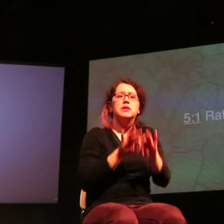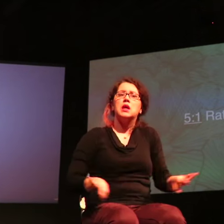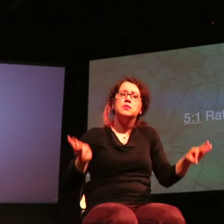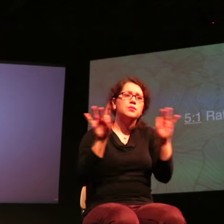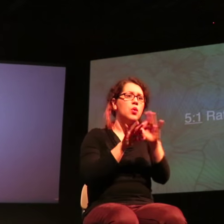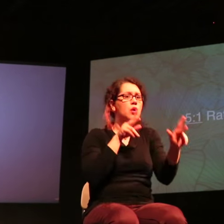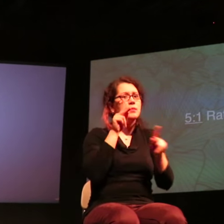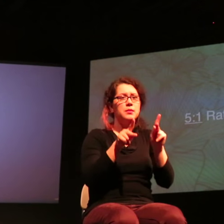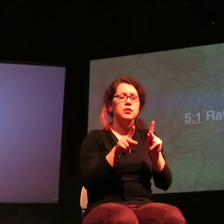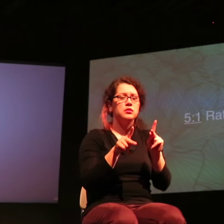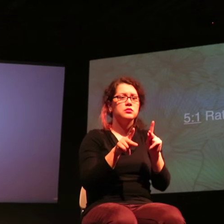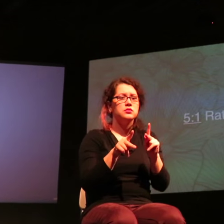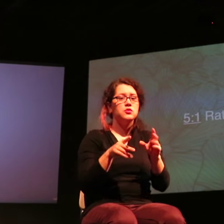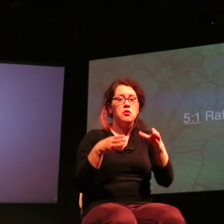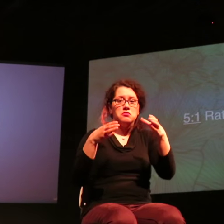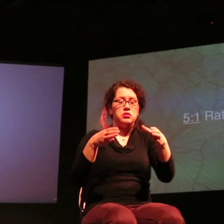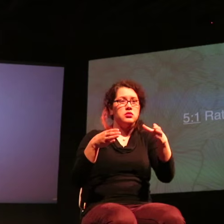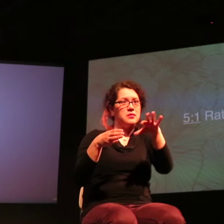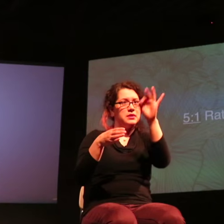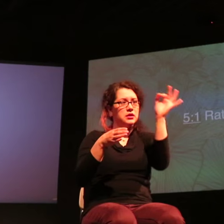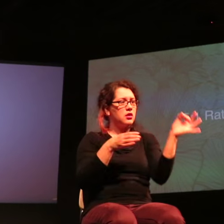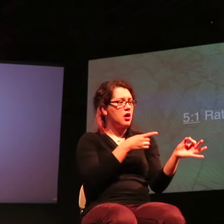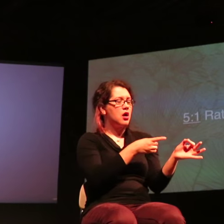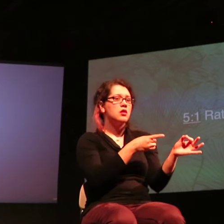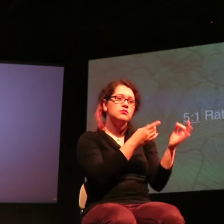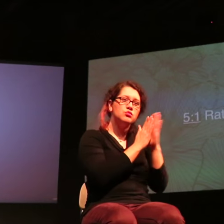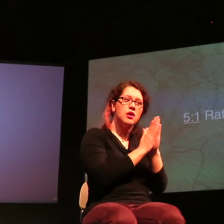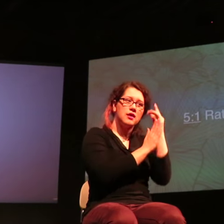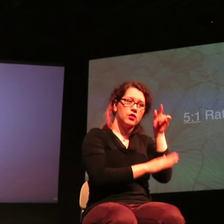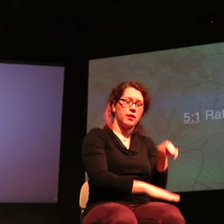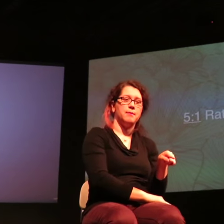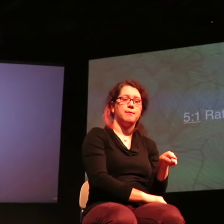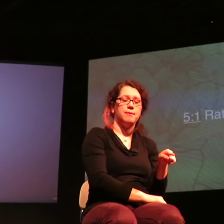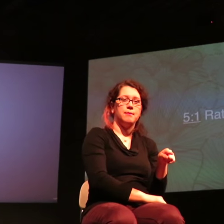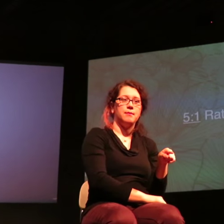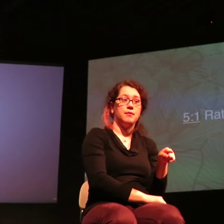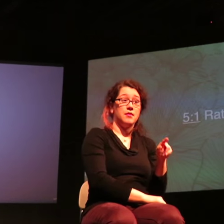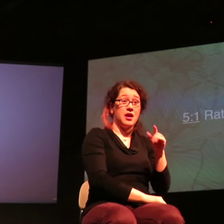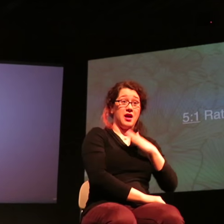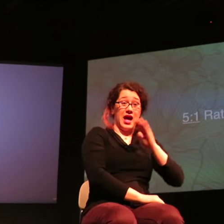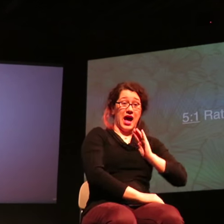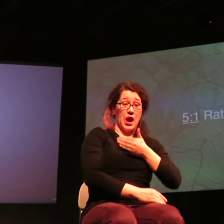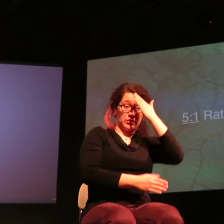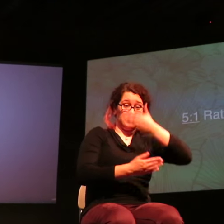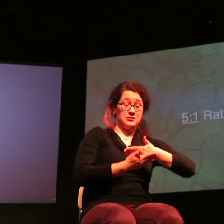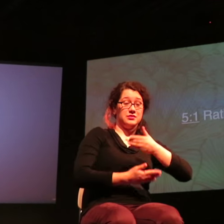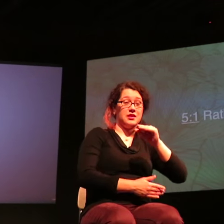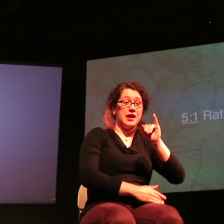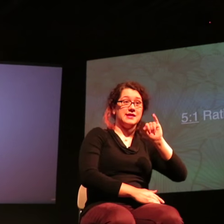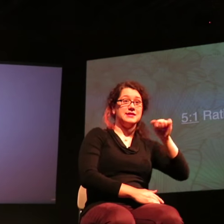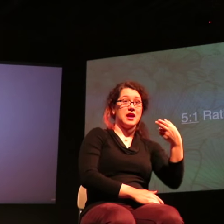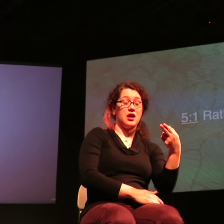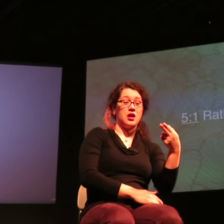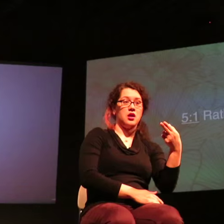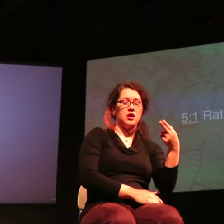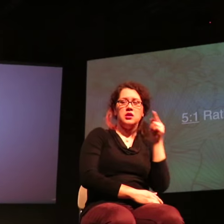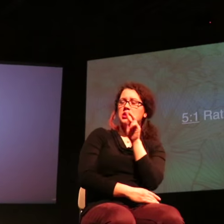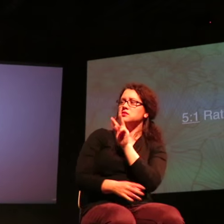lives. So we started praying for them, and here's what the brilliance of it was, is that Isaiah started to begin